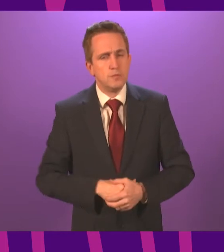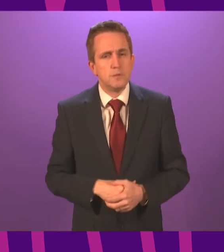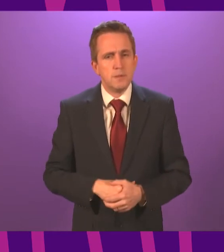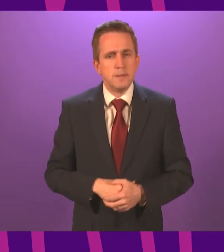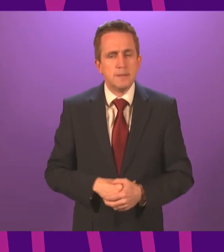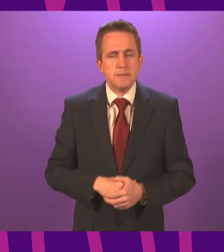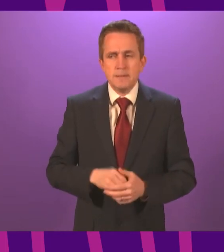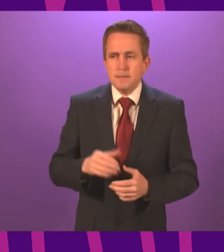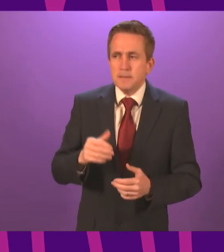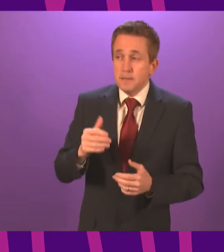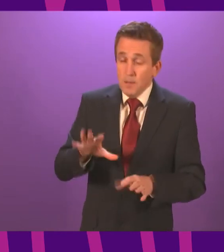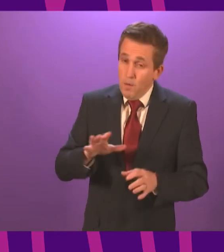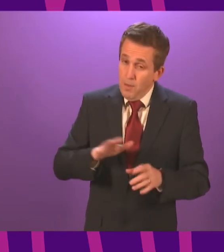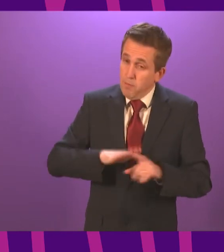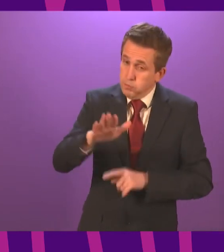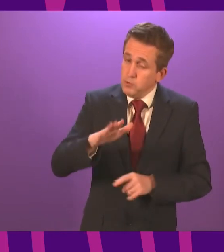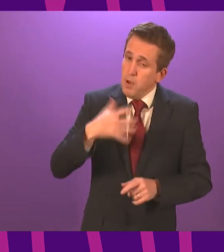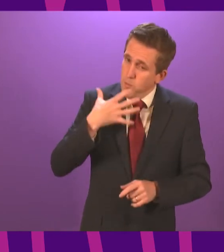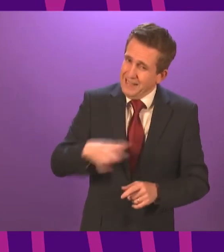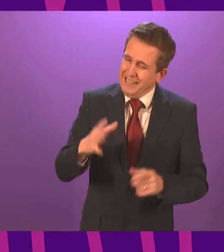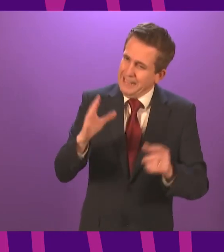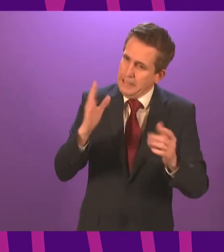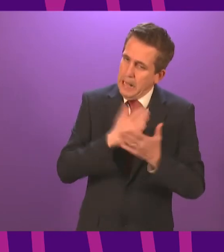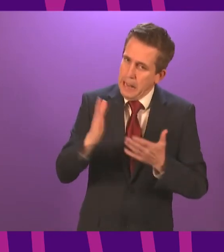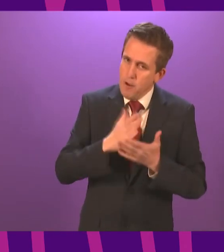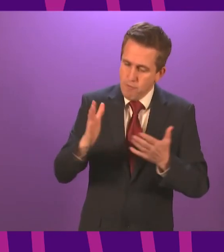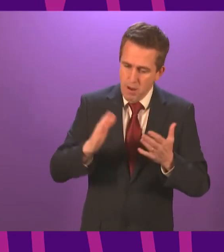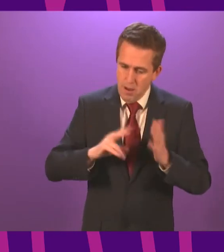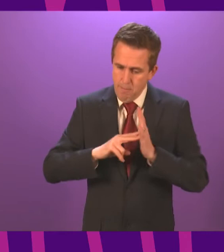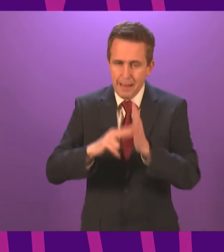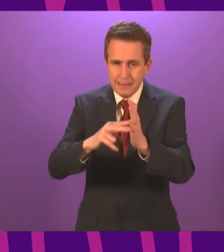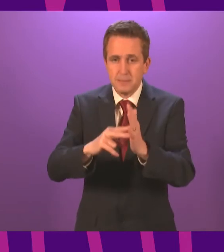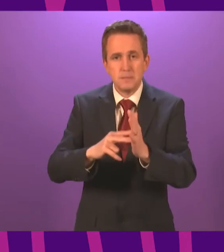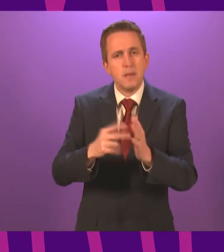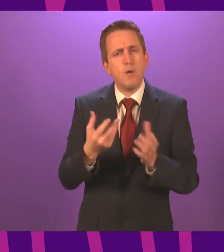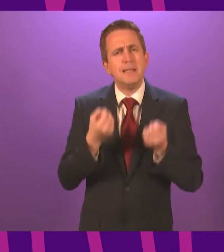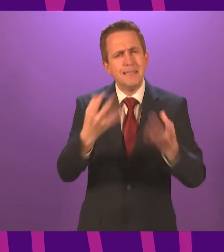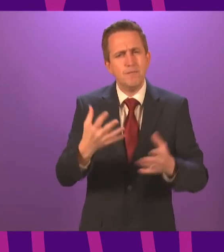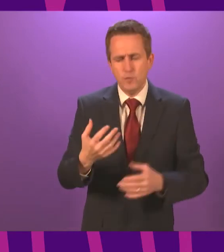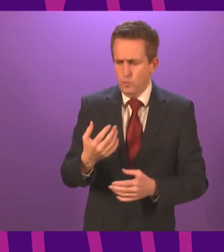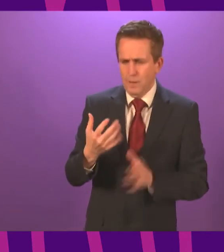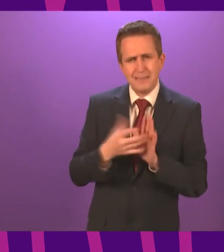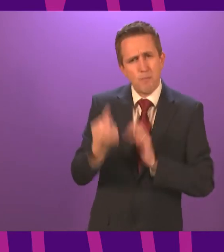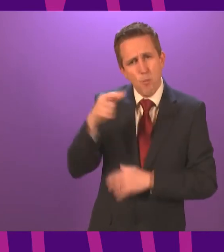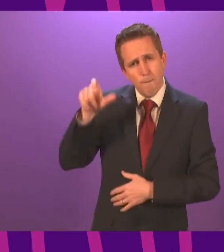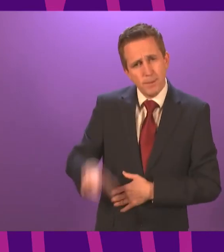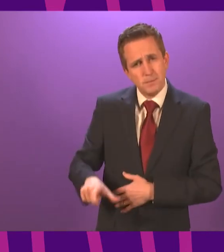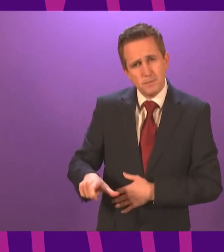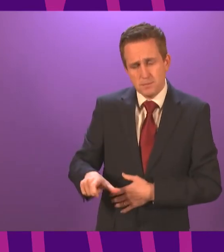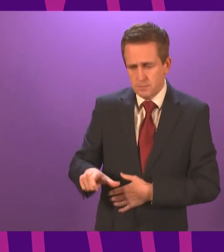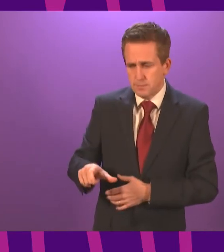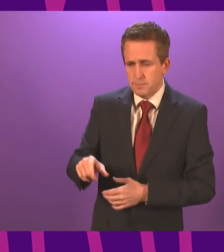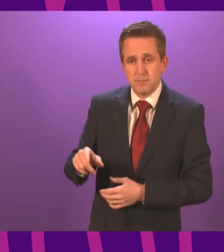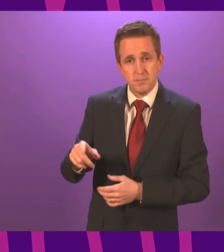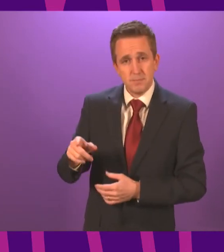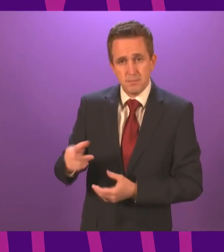people do need clarity. And I want to mention one particular case of a constituent who told me, I got told